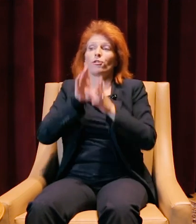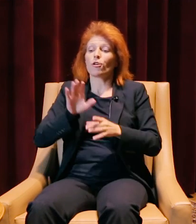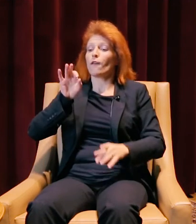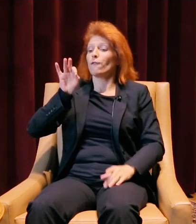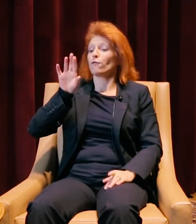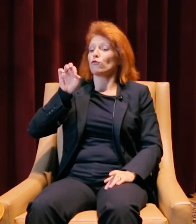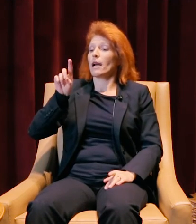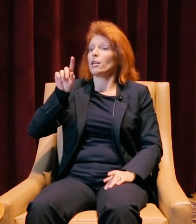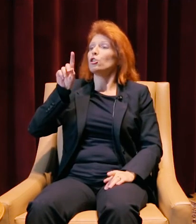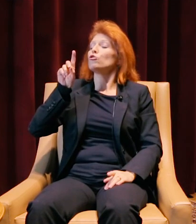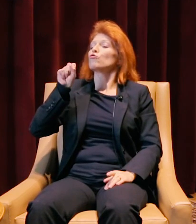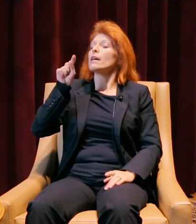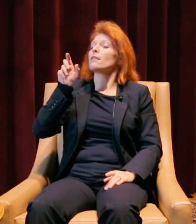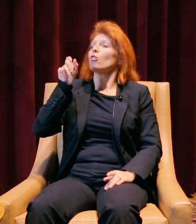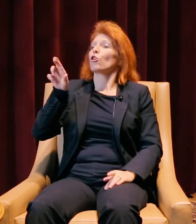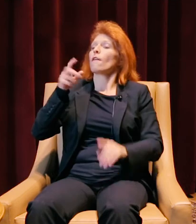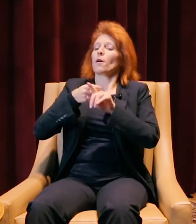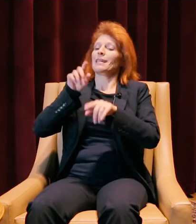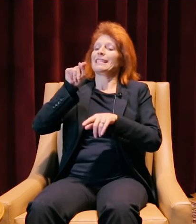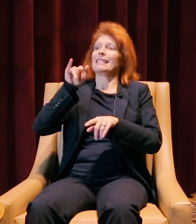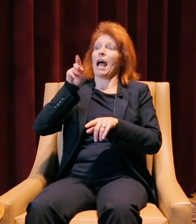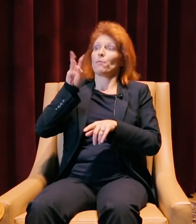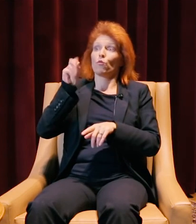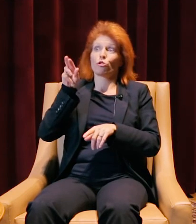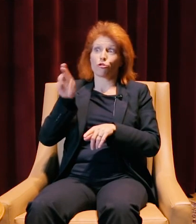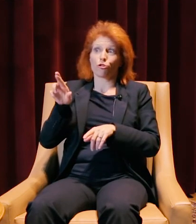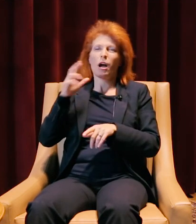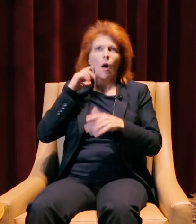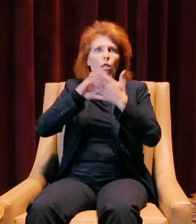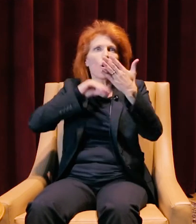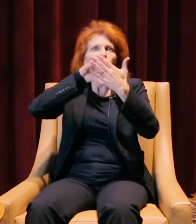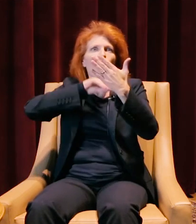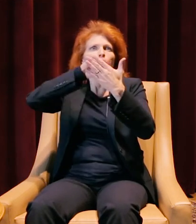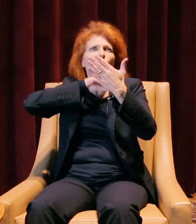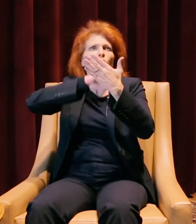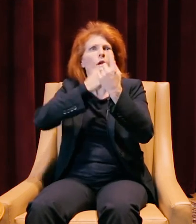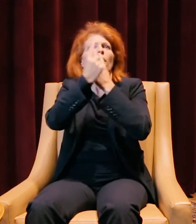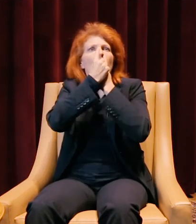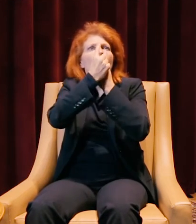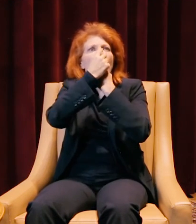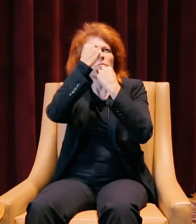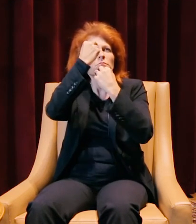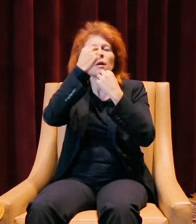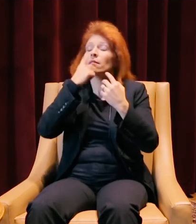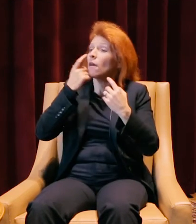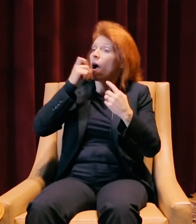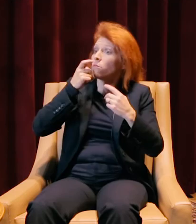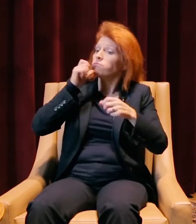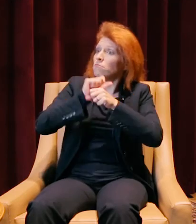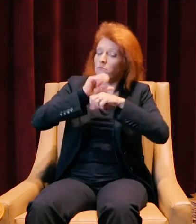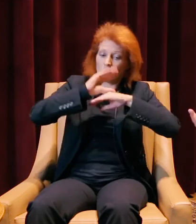Dressler from Time Warner. So while we were negotiating against each other, I was learning from him because I ultimately was insecure.